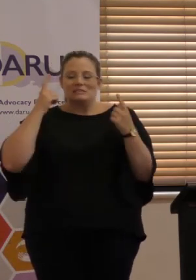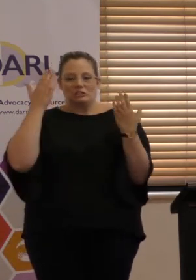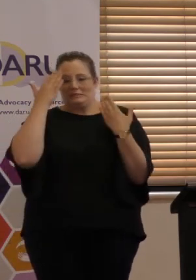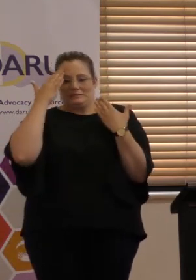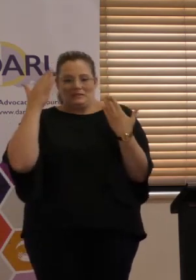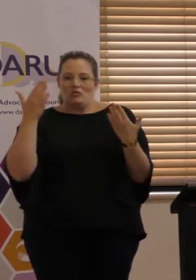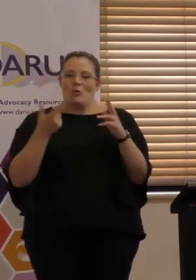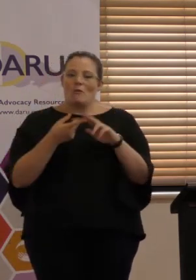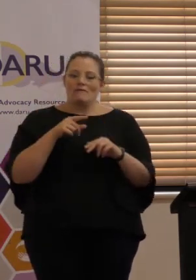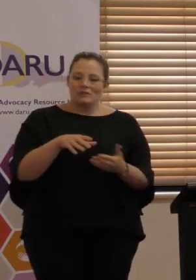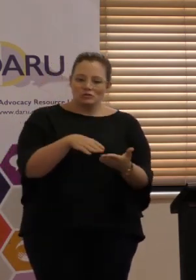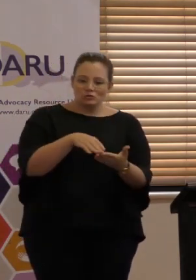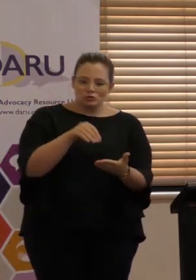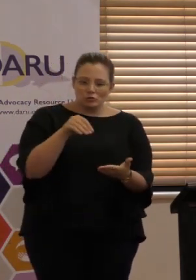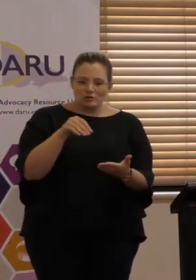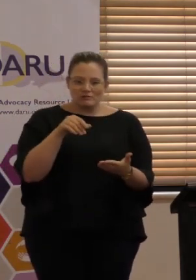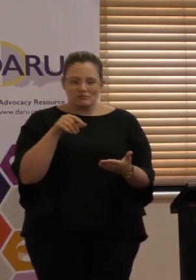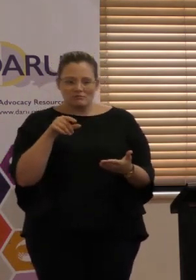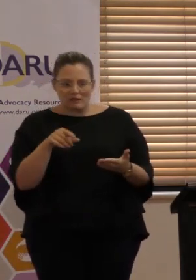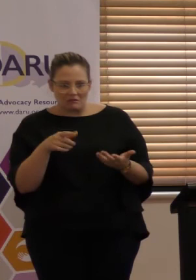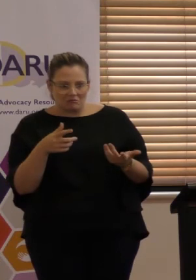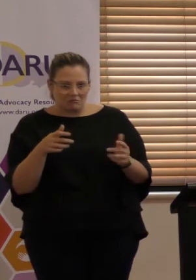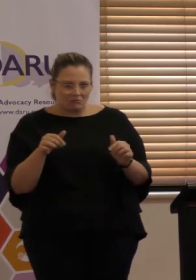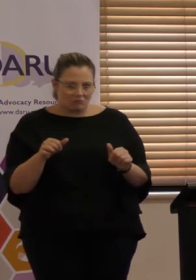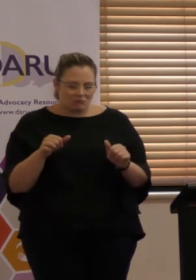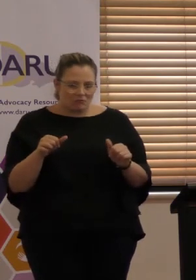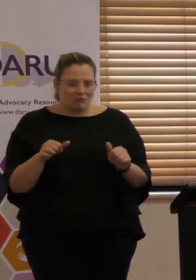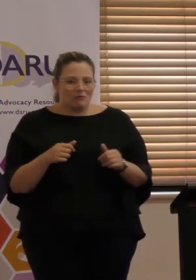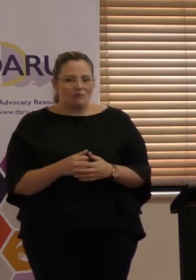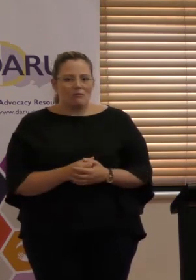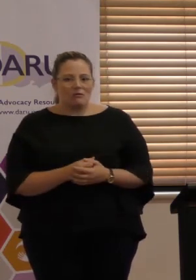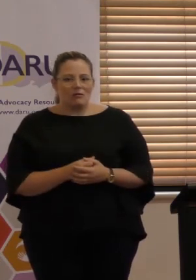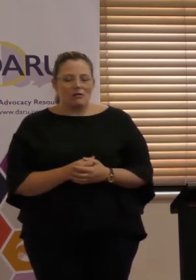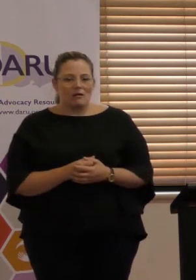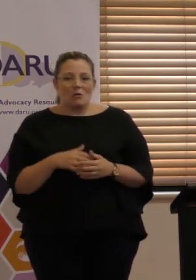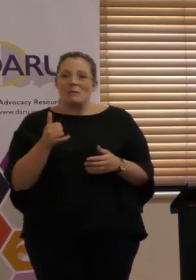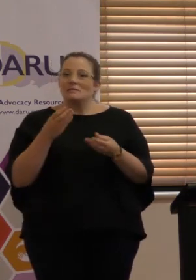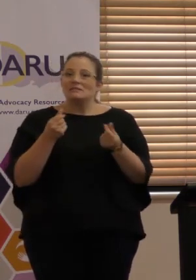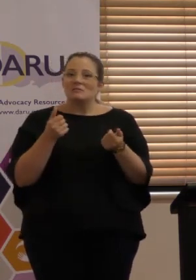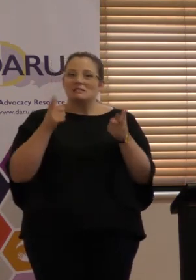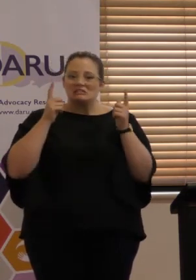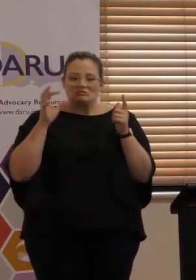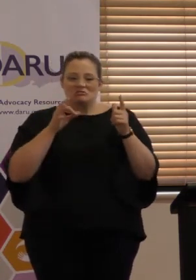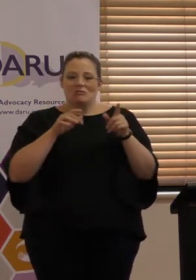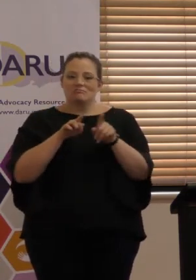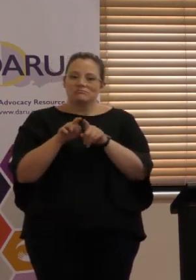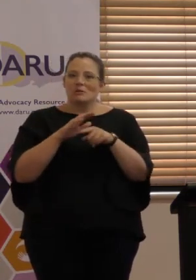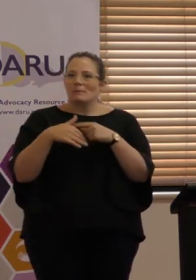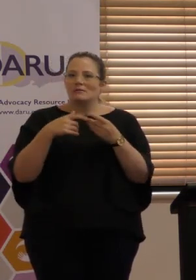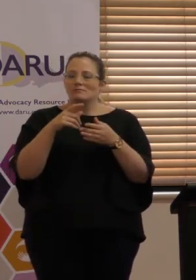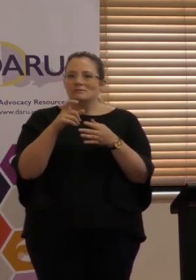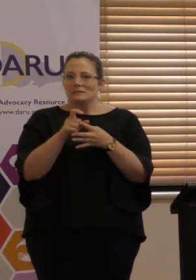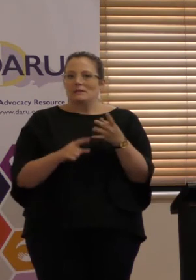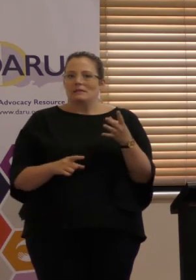whether students are actively cruel, or whether some of them just haven't been taught about disability, whether the